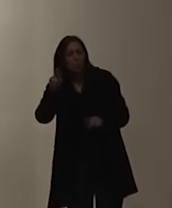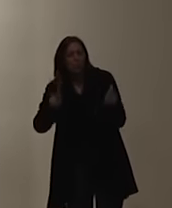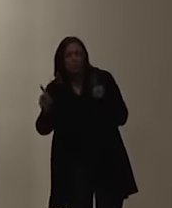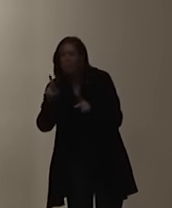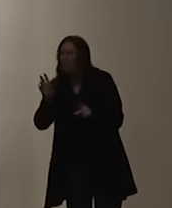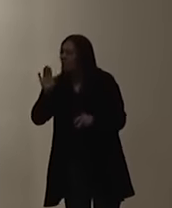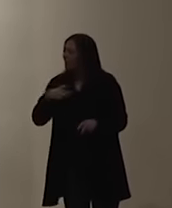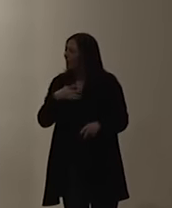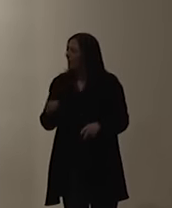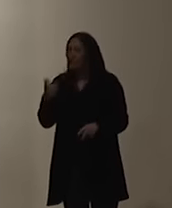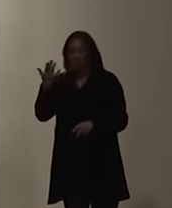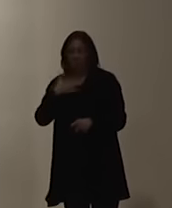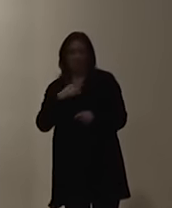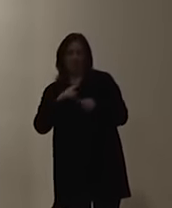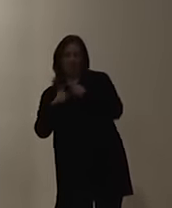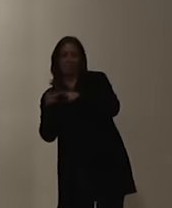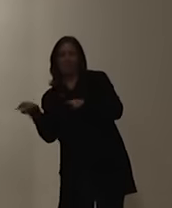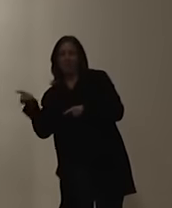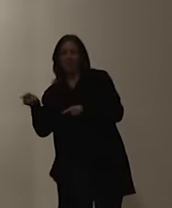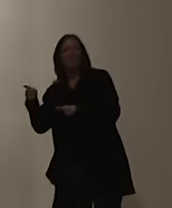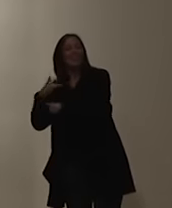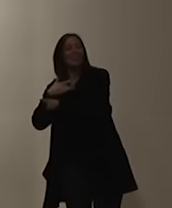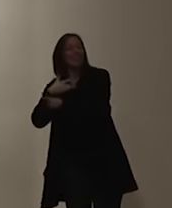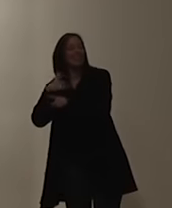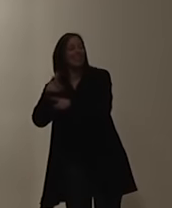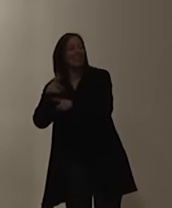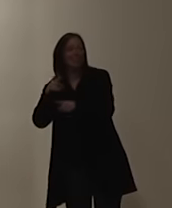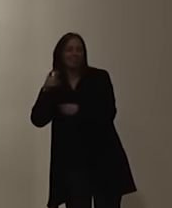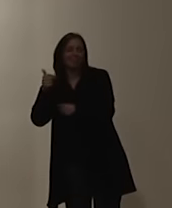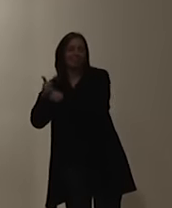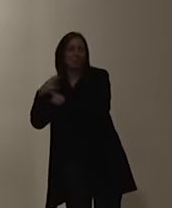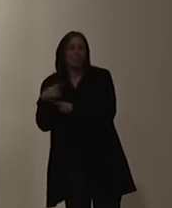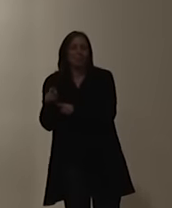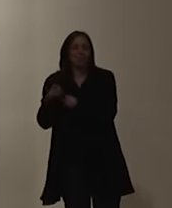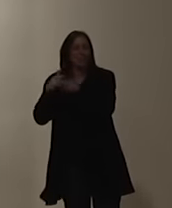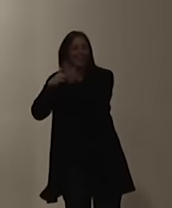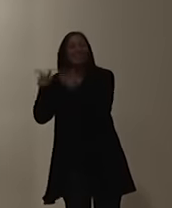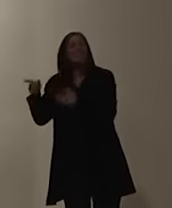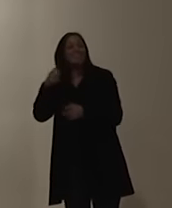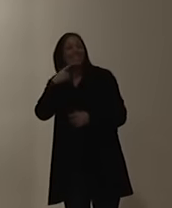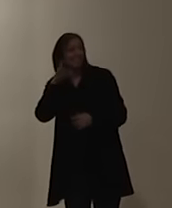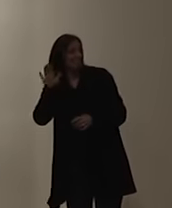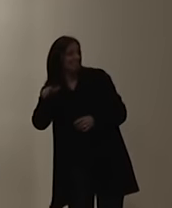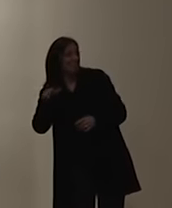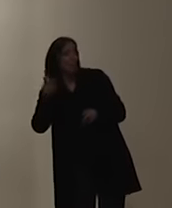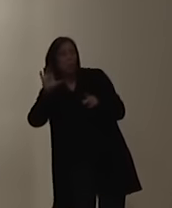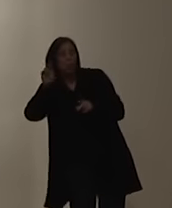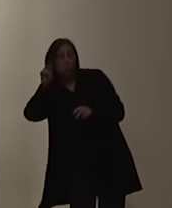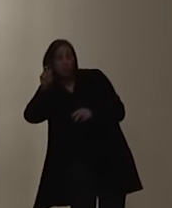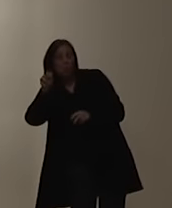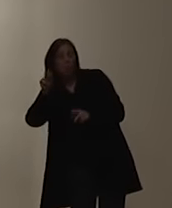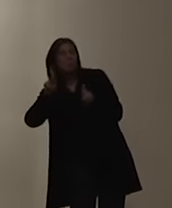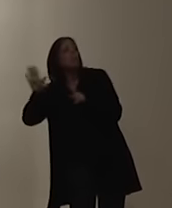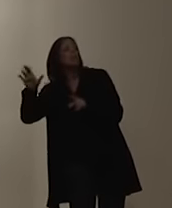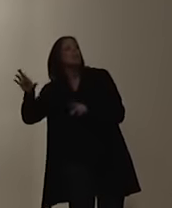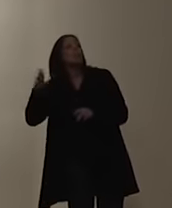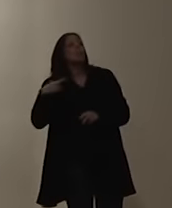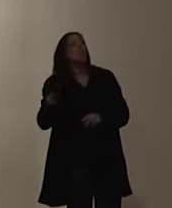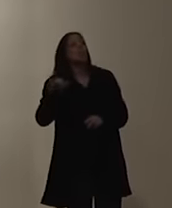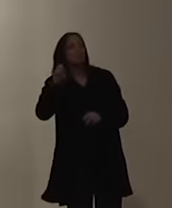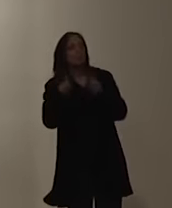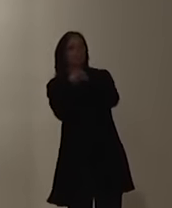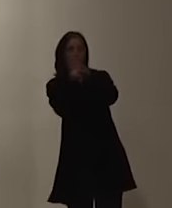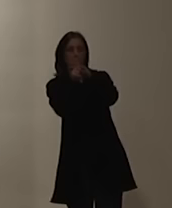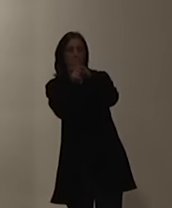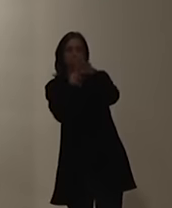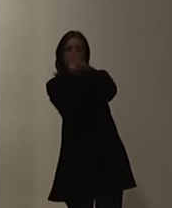up. Cubans have been good at that. And of course, there were others working there, but I'm proud